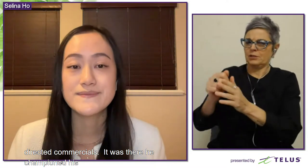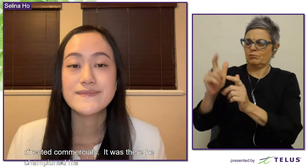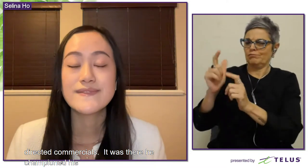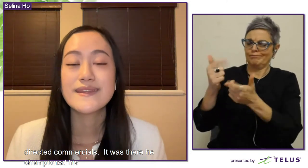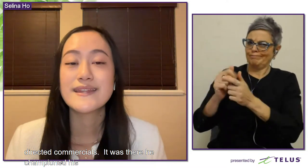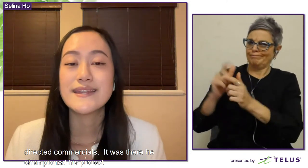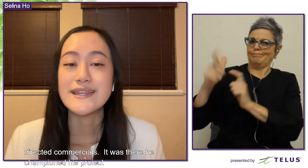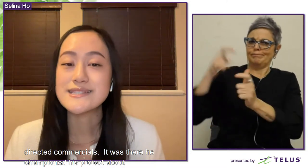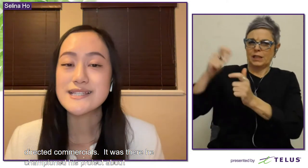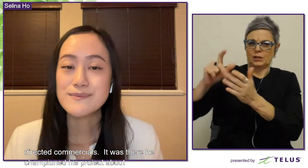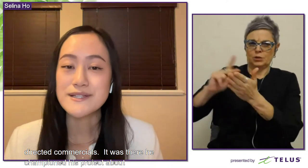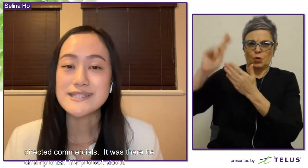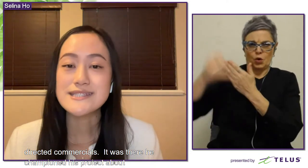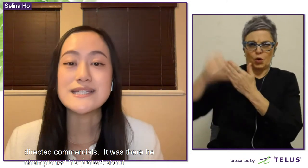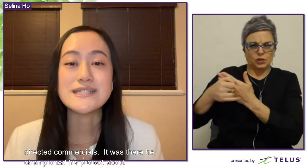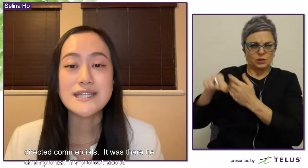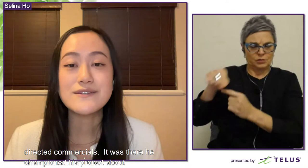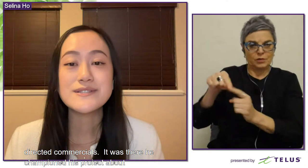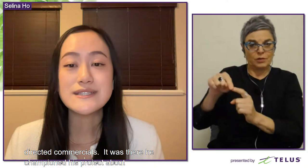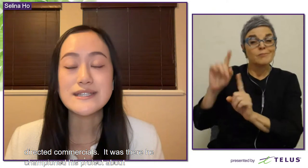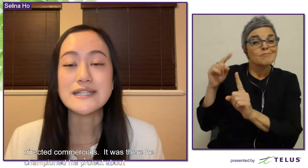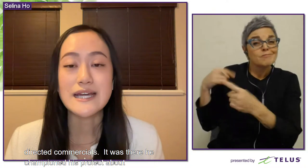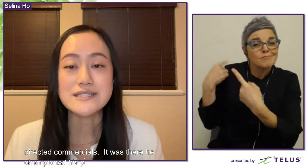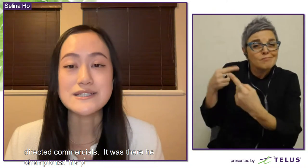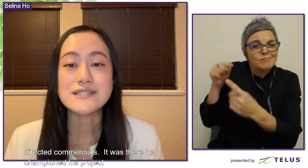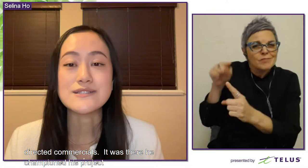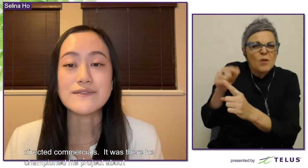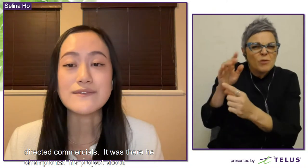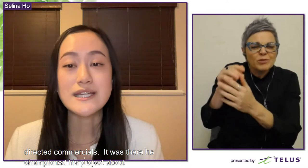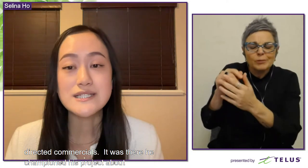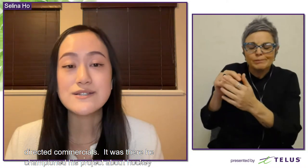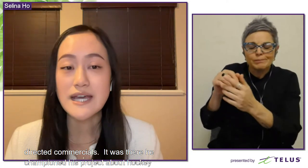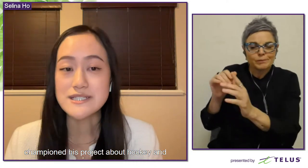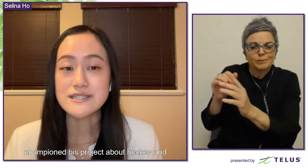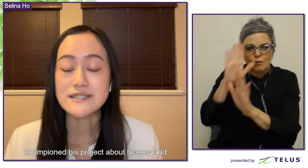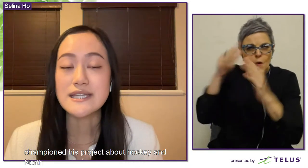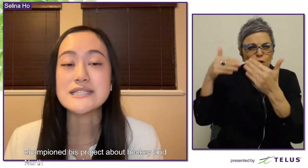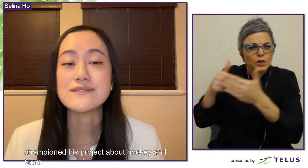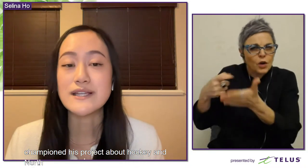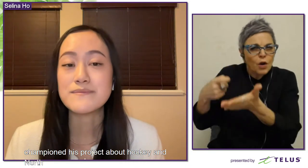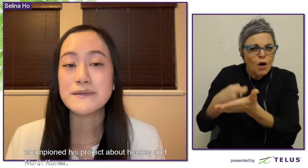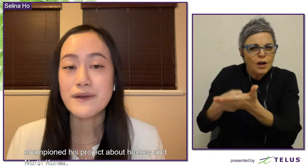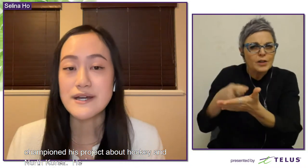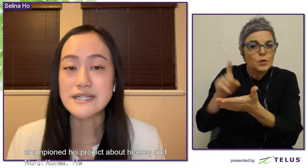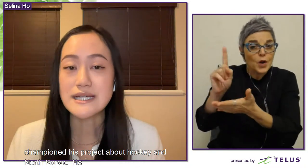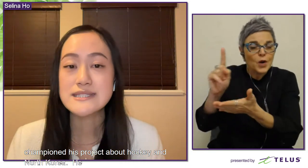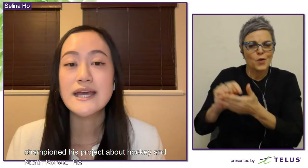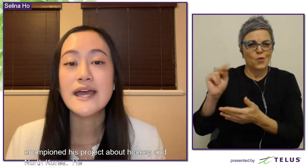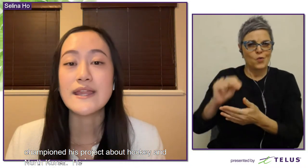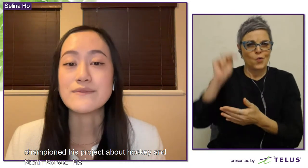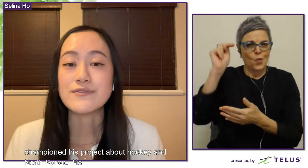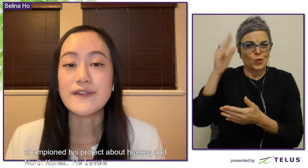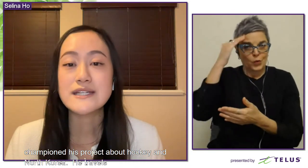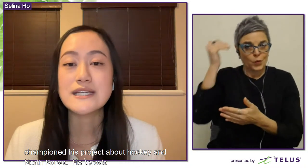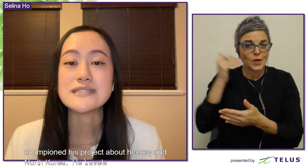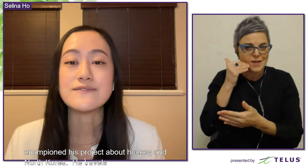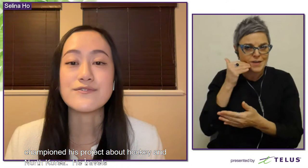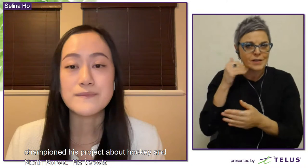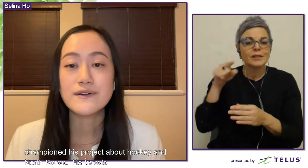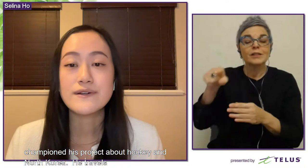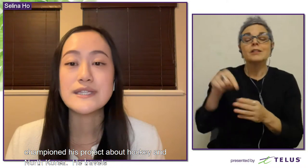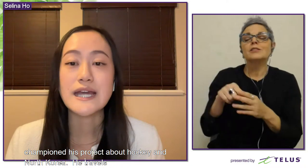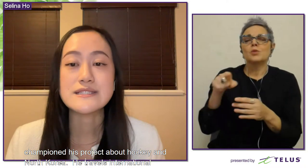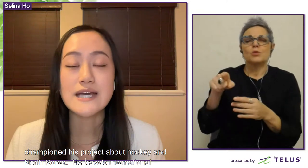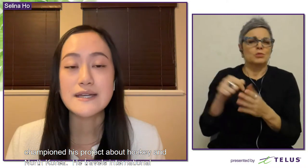Korea. These experiences continue to lead Nigel to travel internationally developing projects that reflect